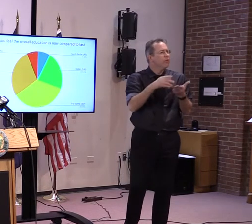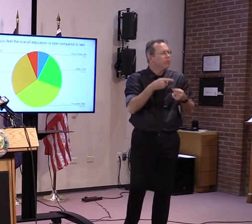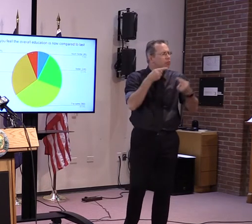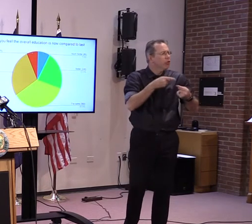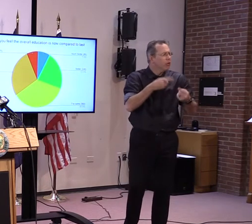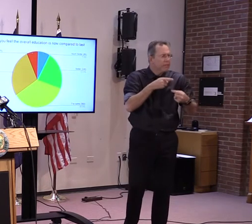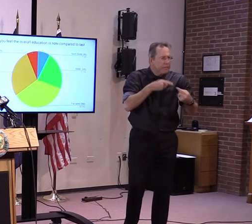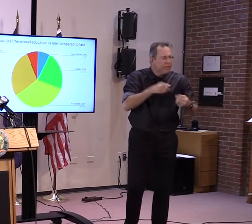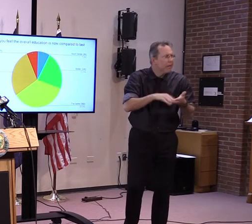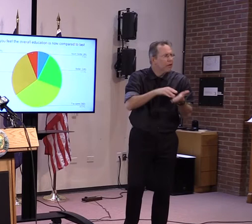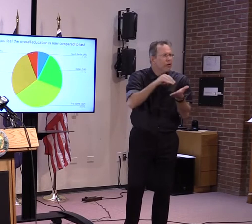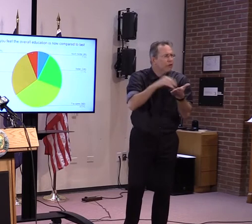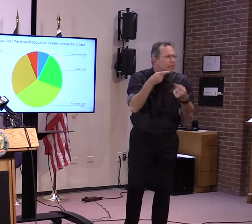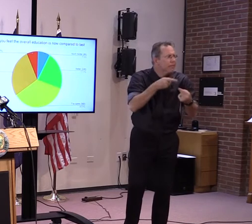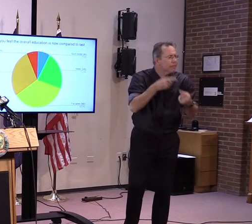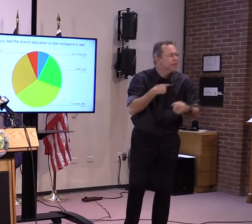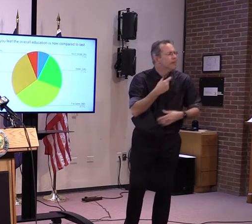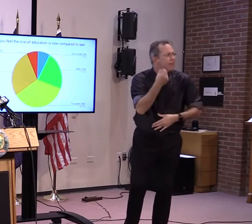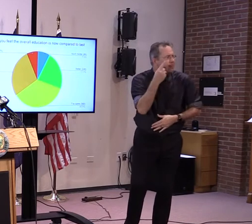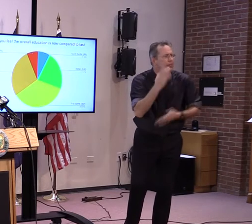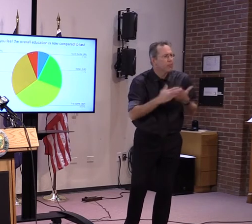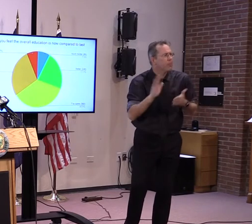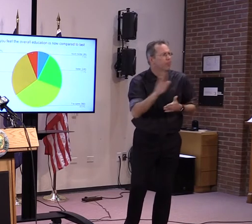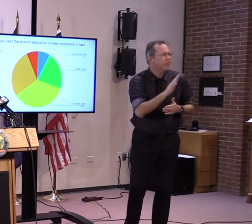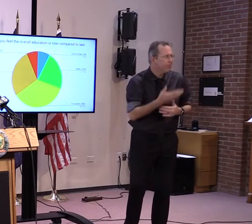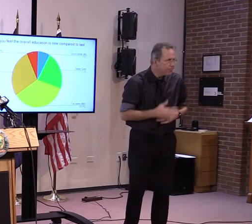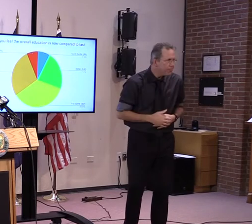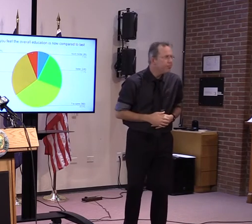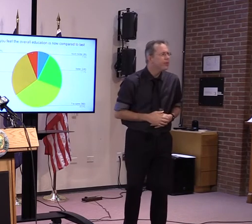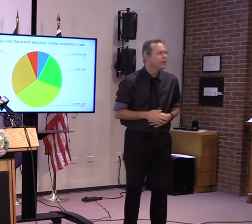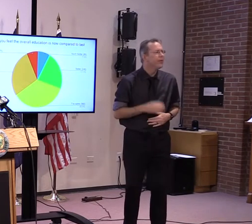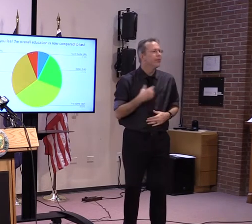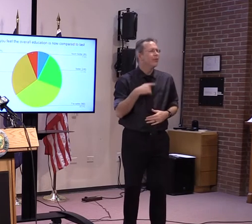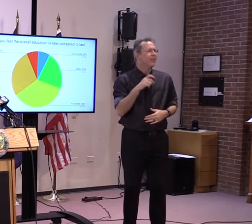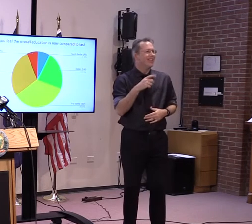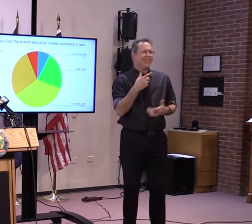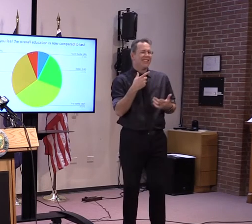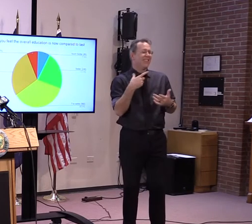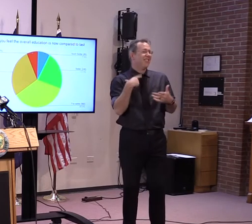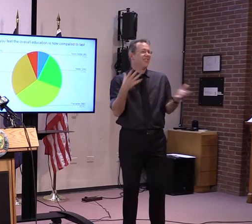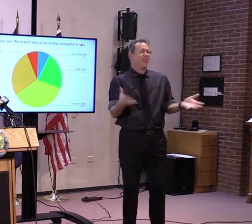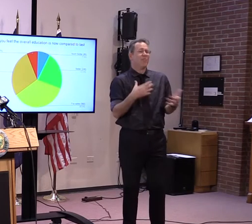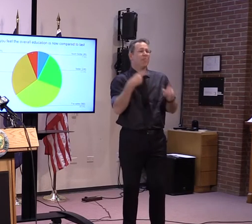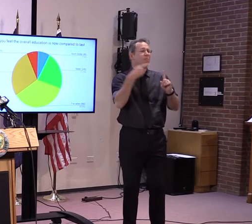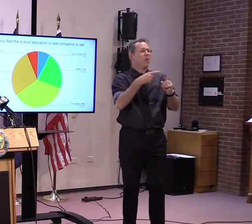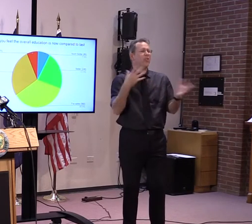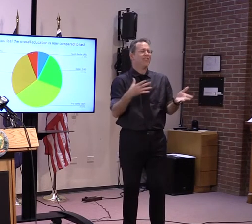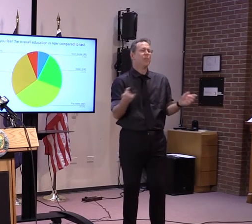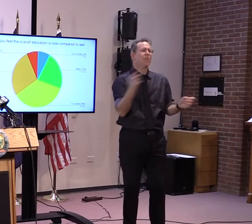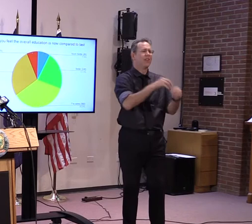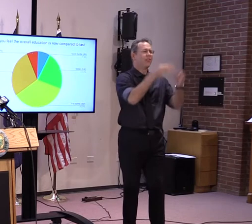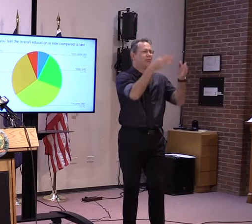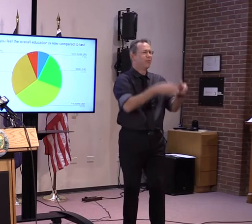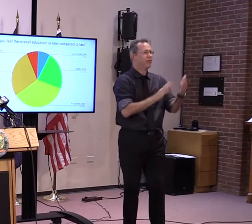and this, we need to go back into school. And there are people that need to go back into